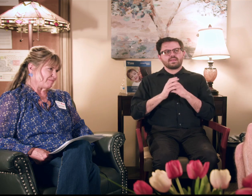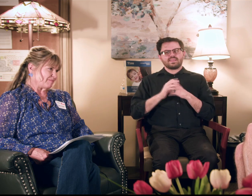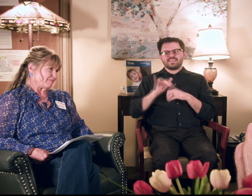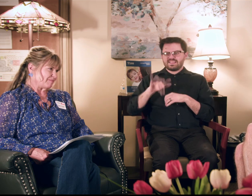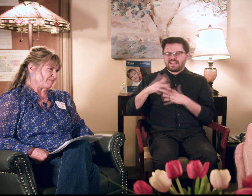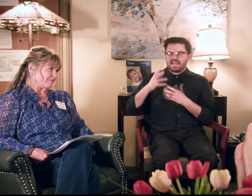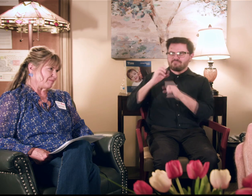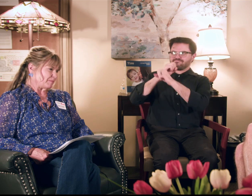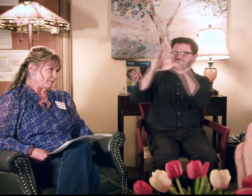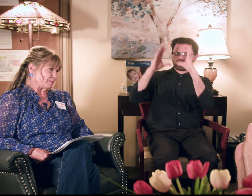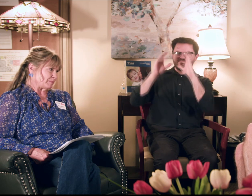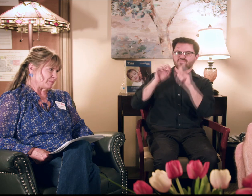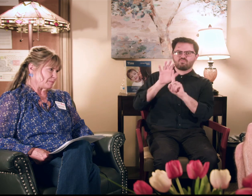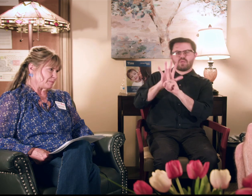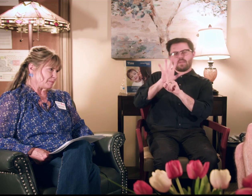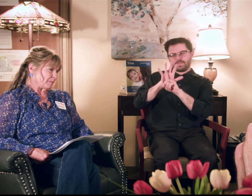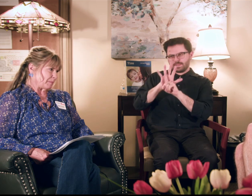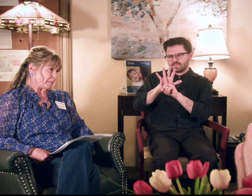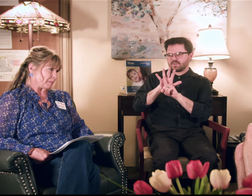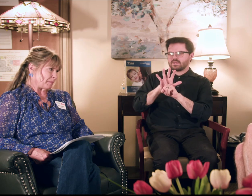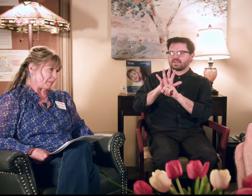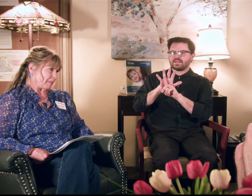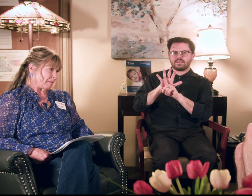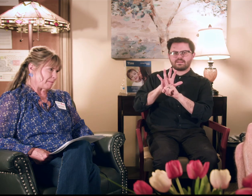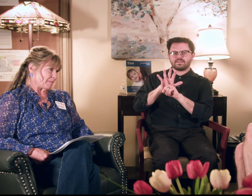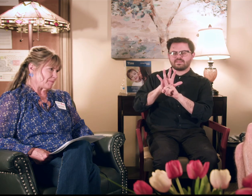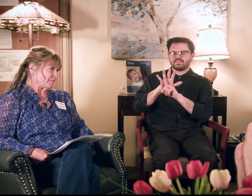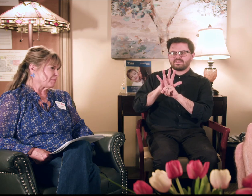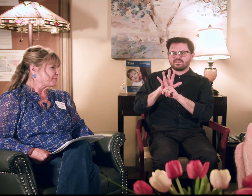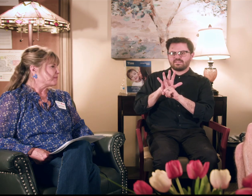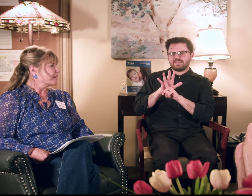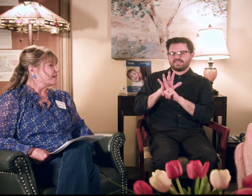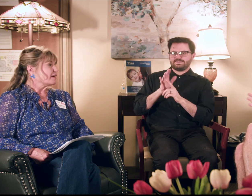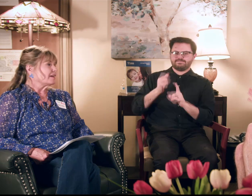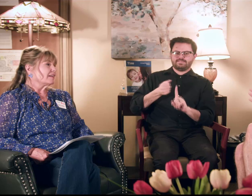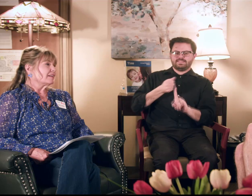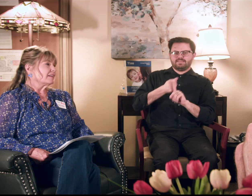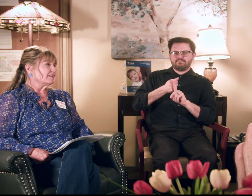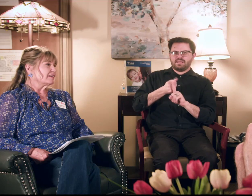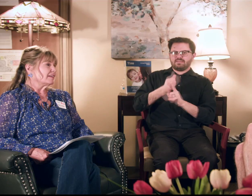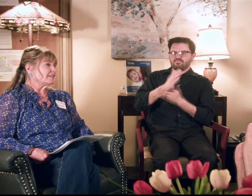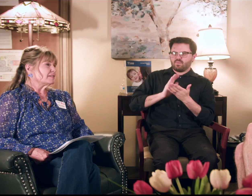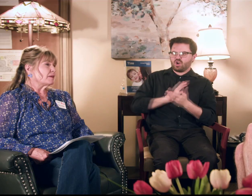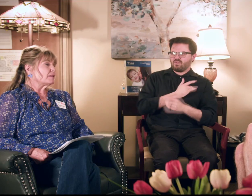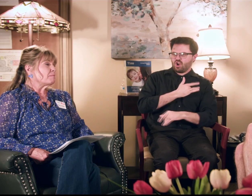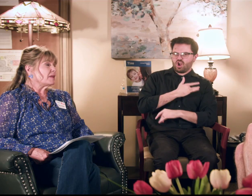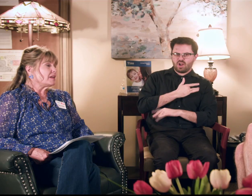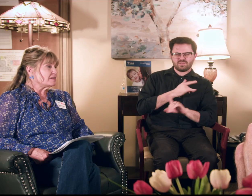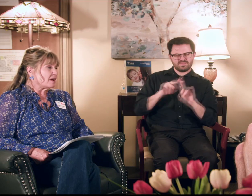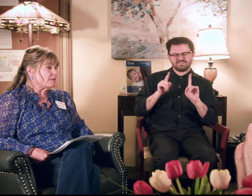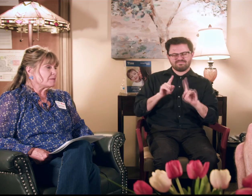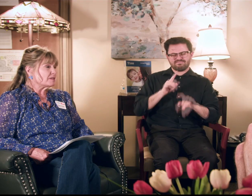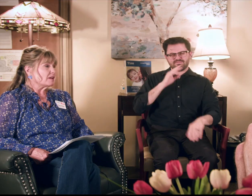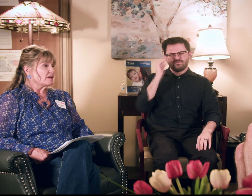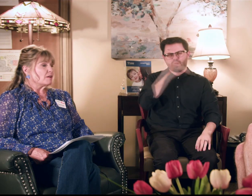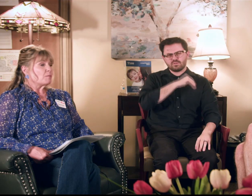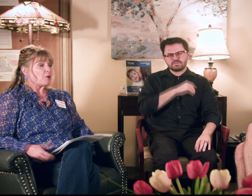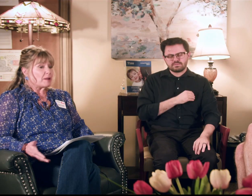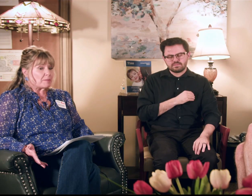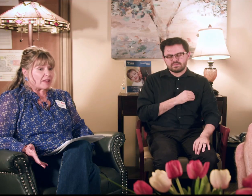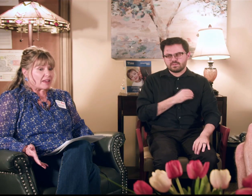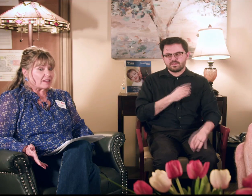and they encompass a certain segment of our hearts but it's just the absolute untruth. It many